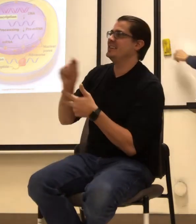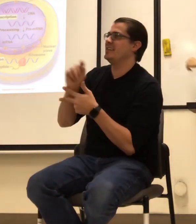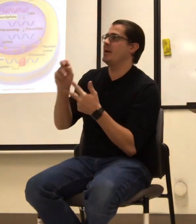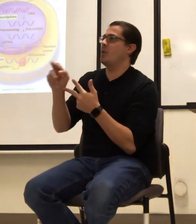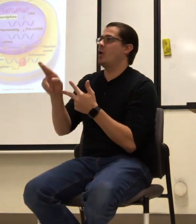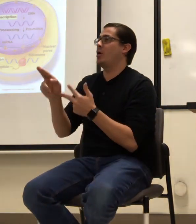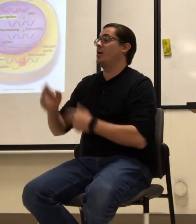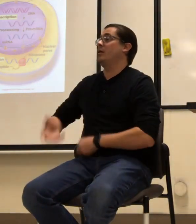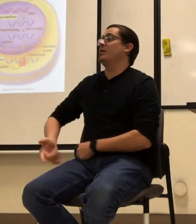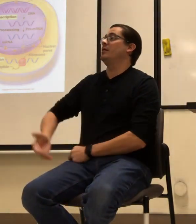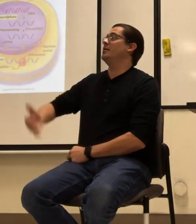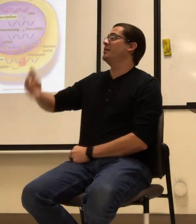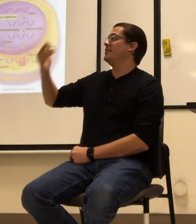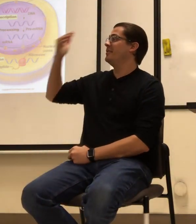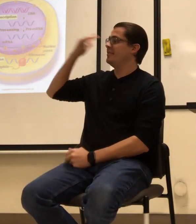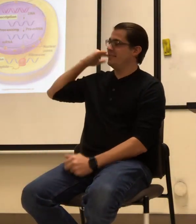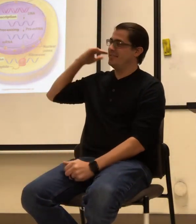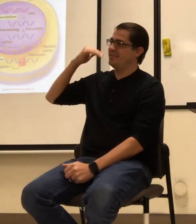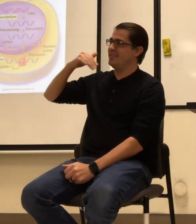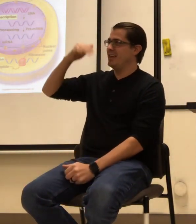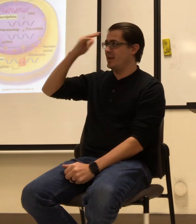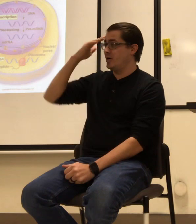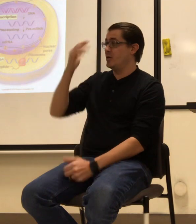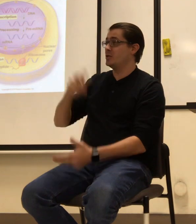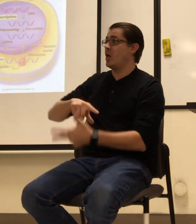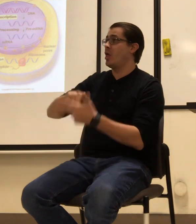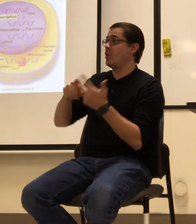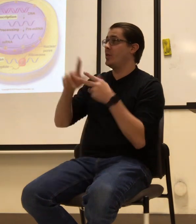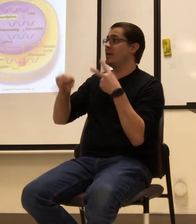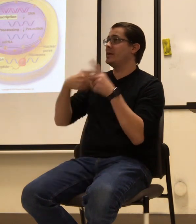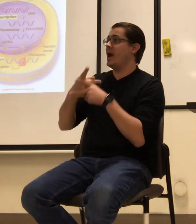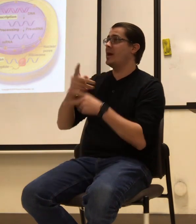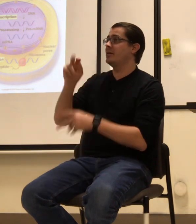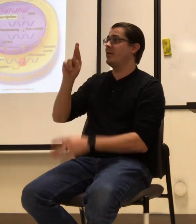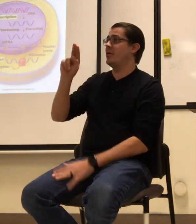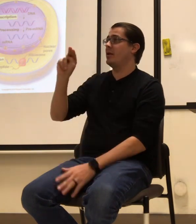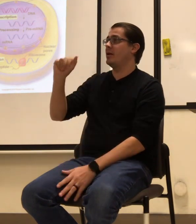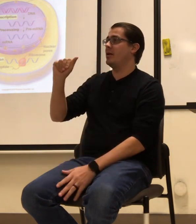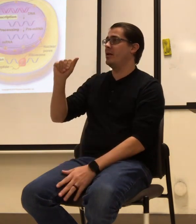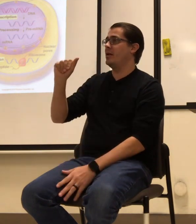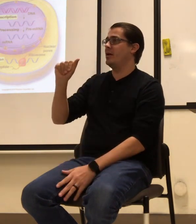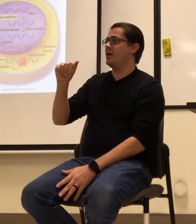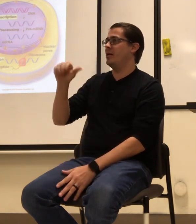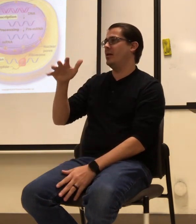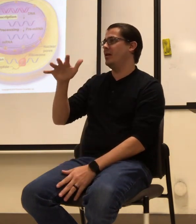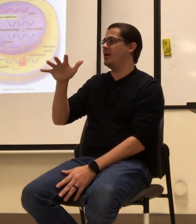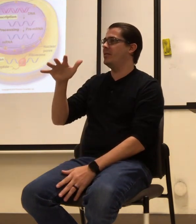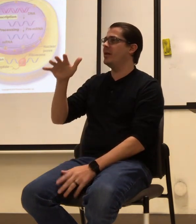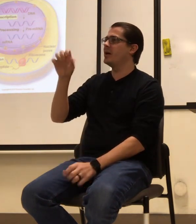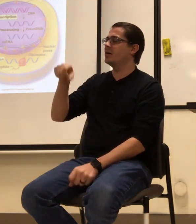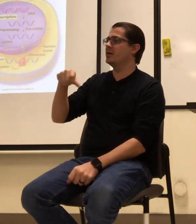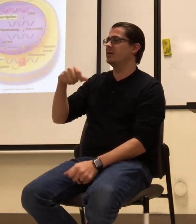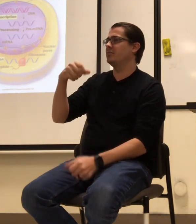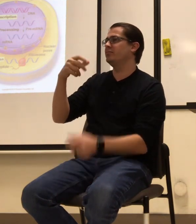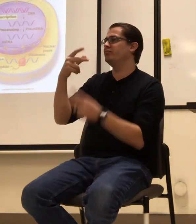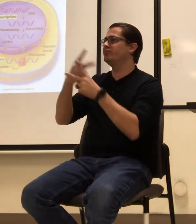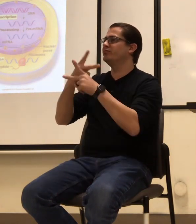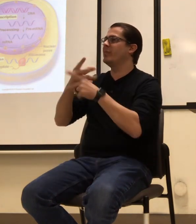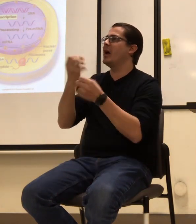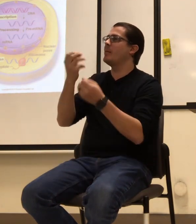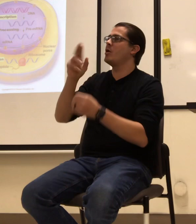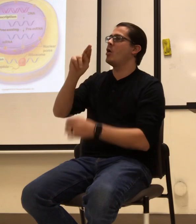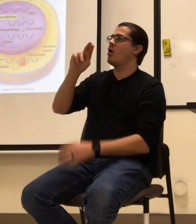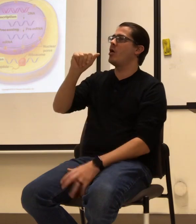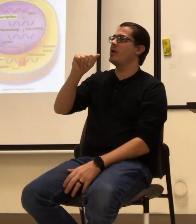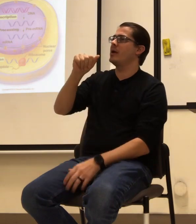What they did know was that there was 3 types of RNA, and they kind of like could quantitate how much